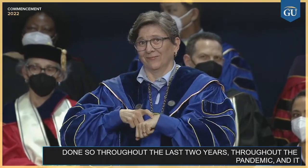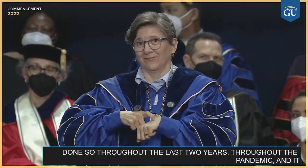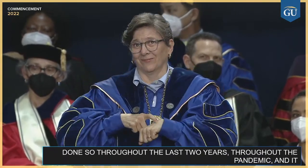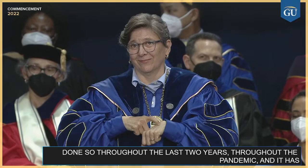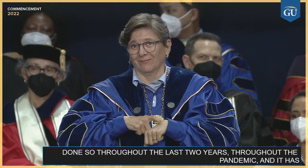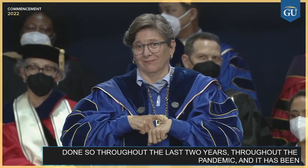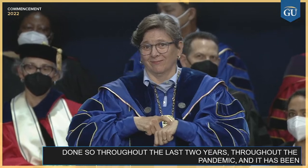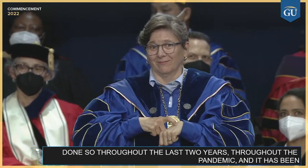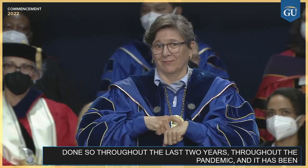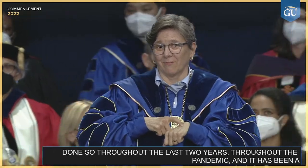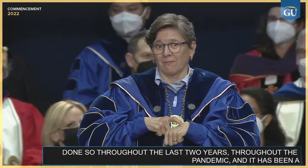forget in our lifetime.